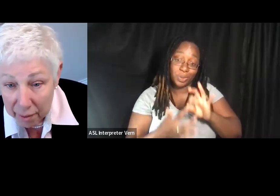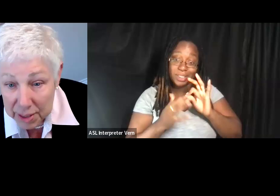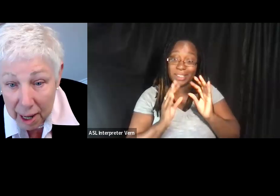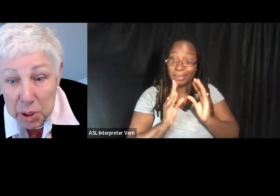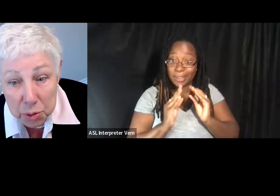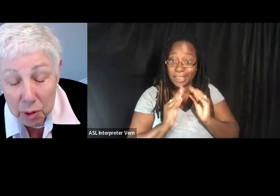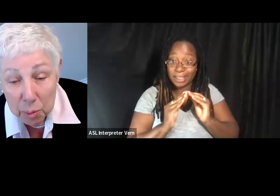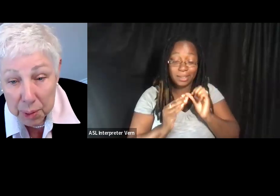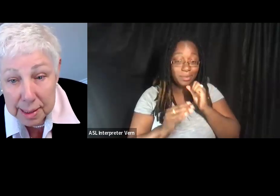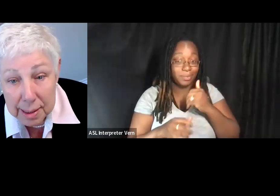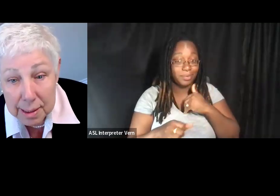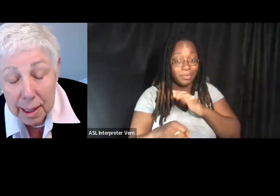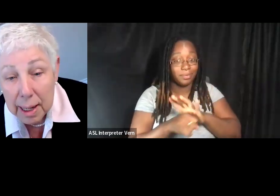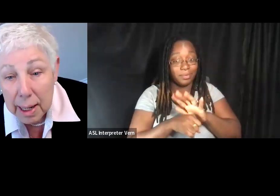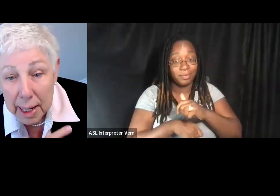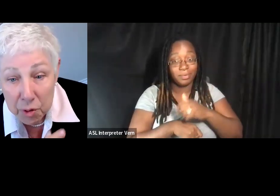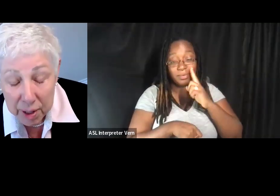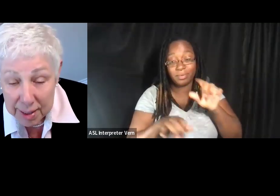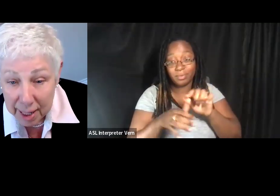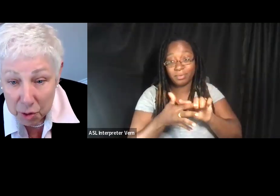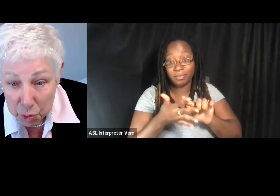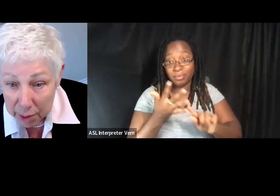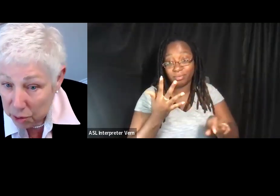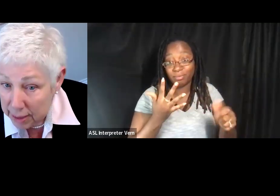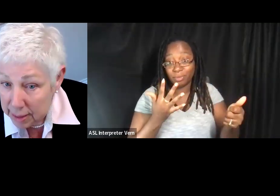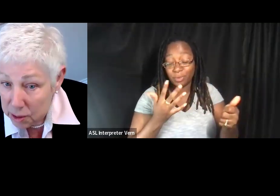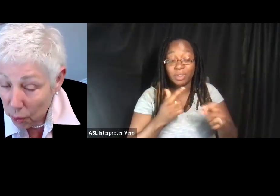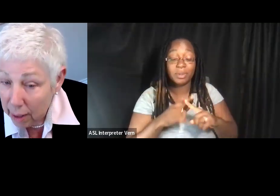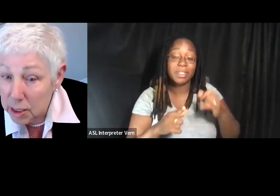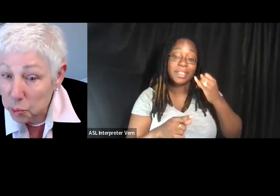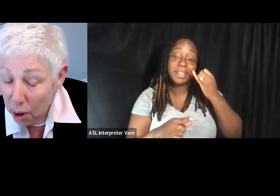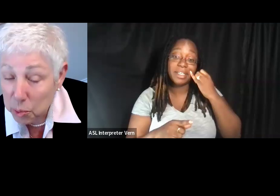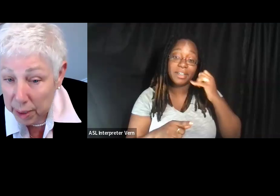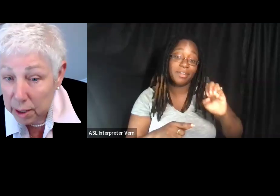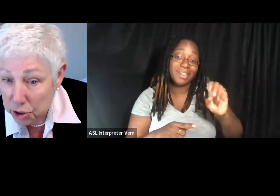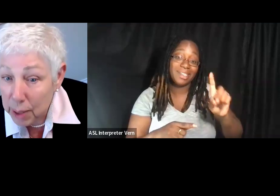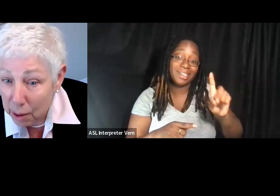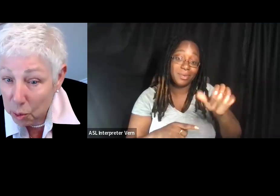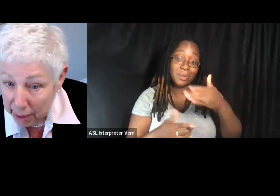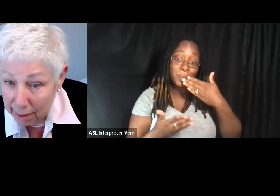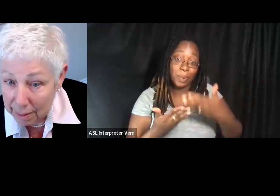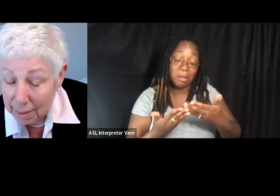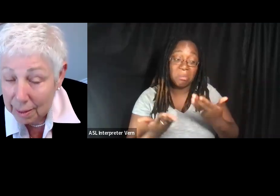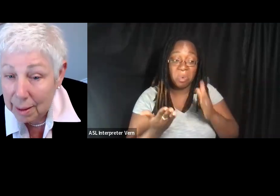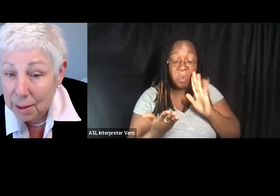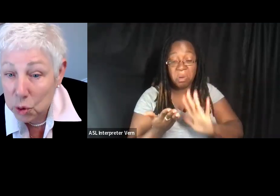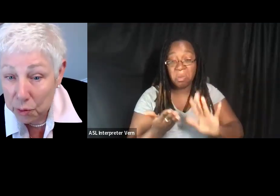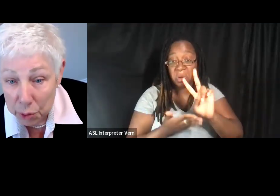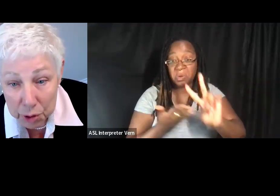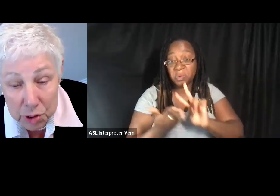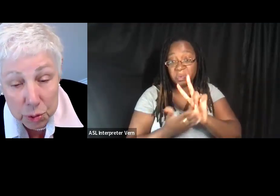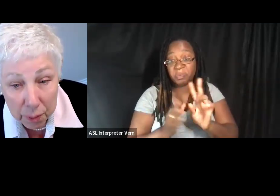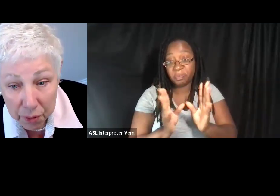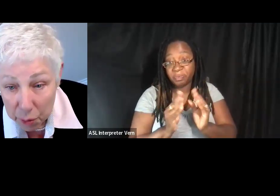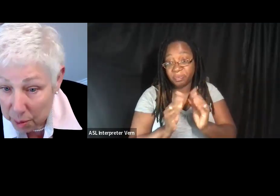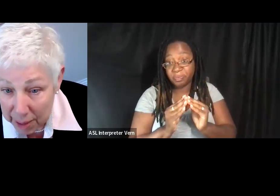going to have time to do other business. If the executive director does this well, it's probably a 2-hour meeting. So if